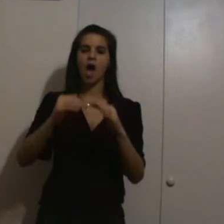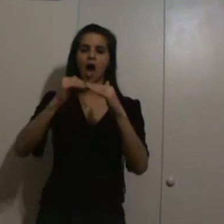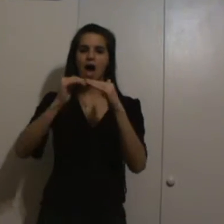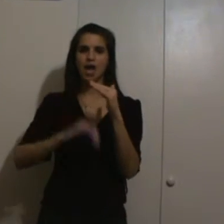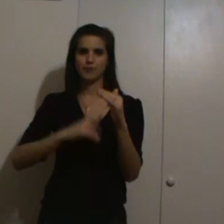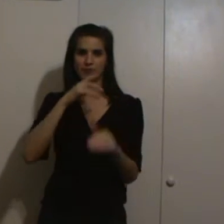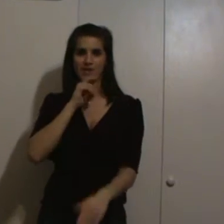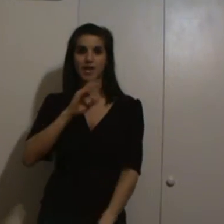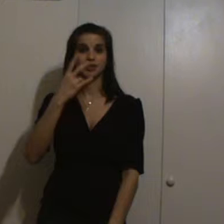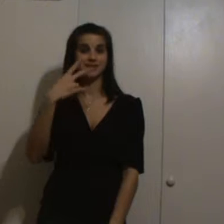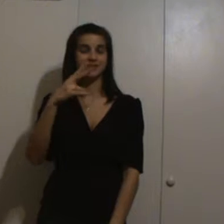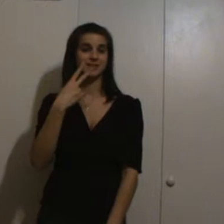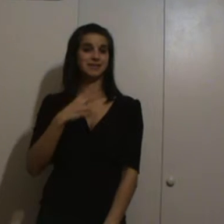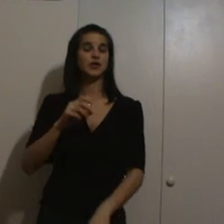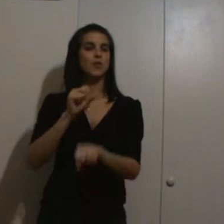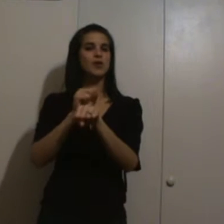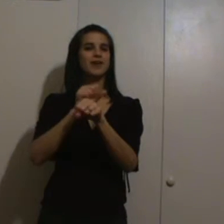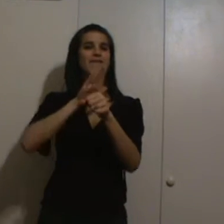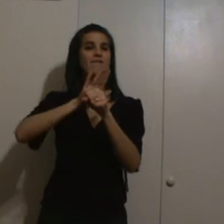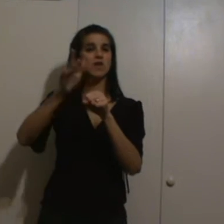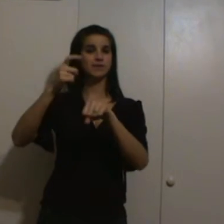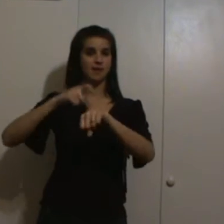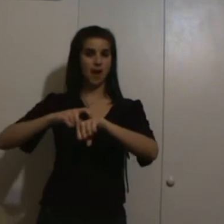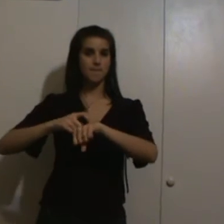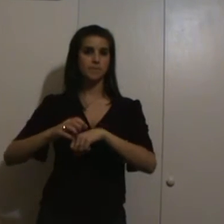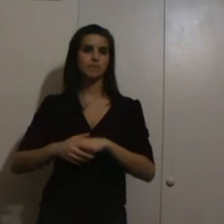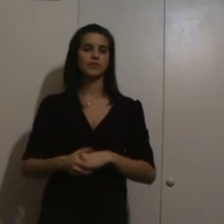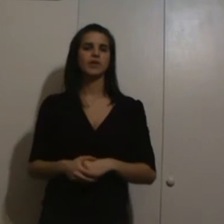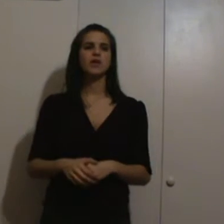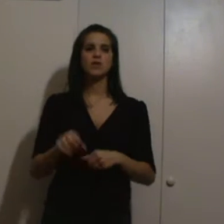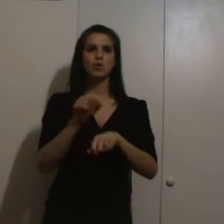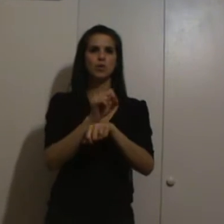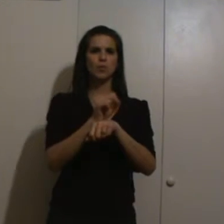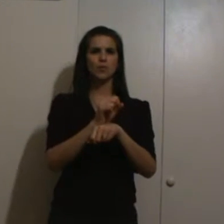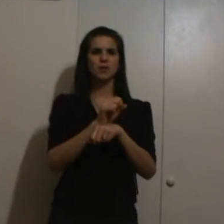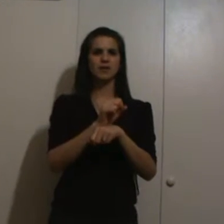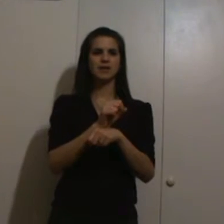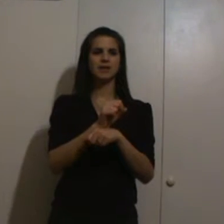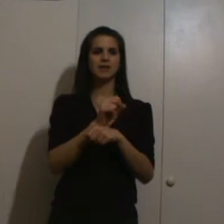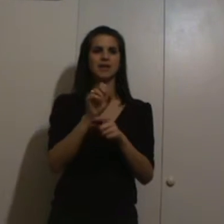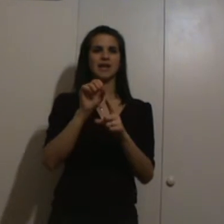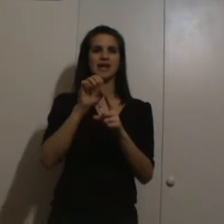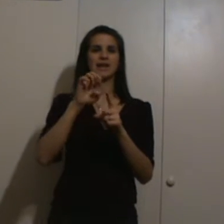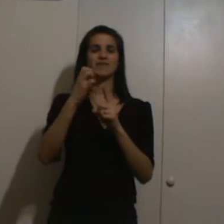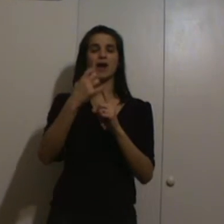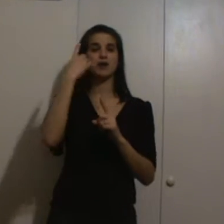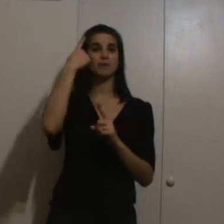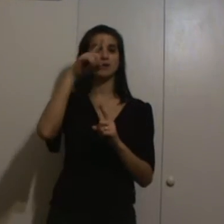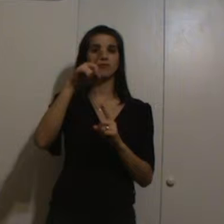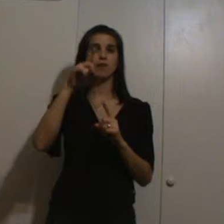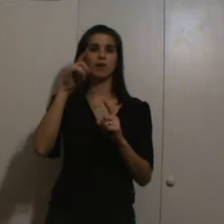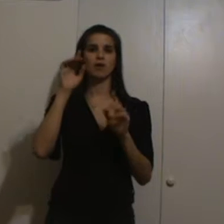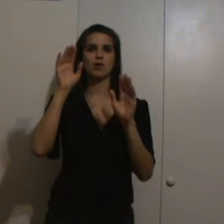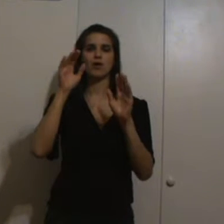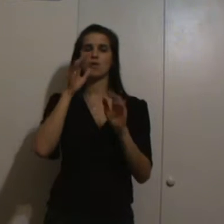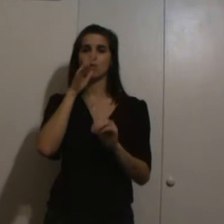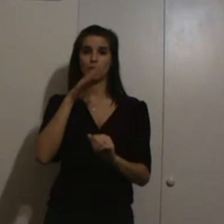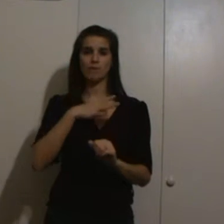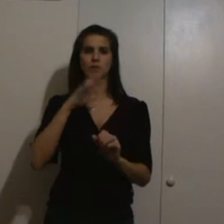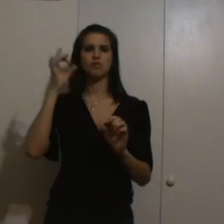that. Working conditions for women were also terrible. The Triangle Fire that took place in